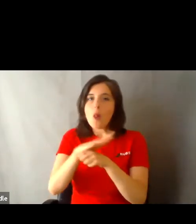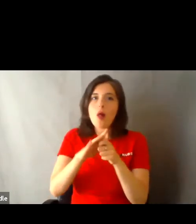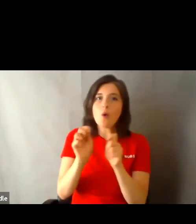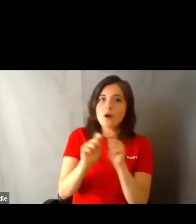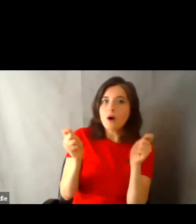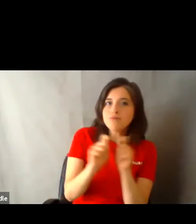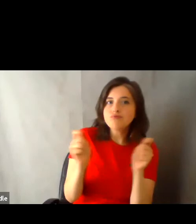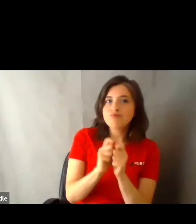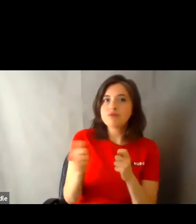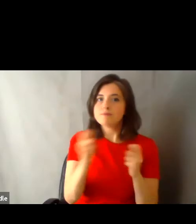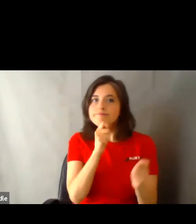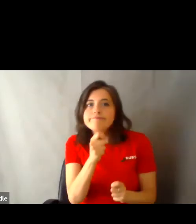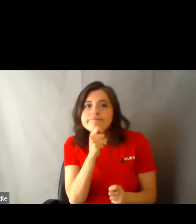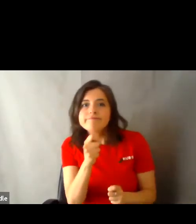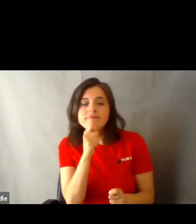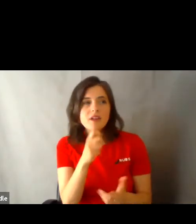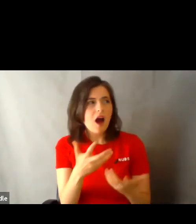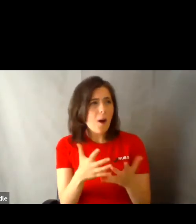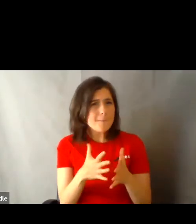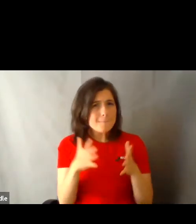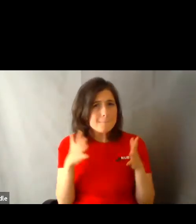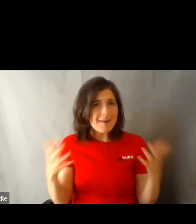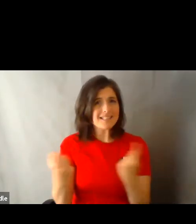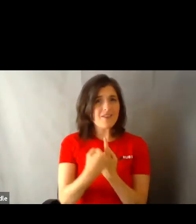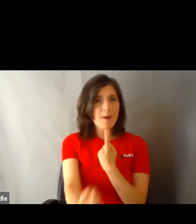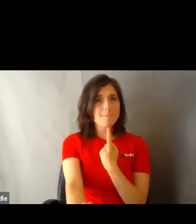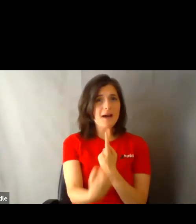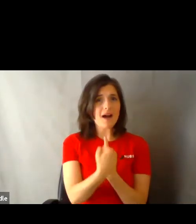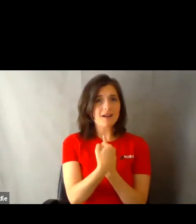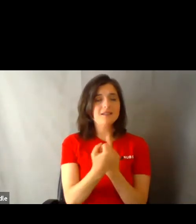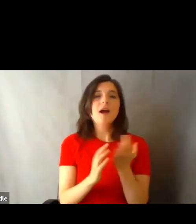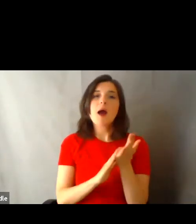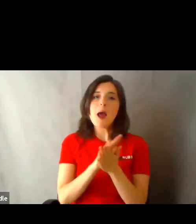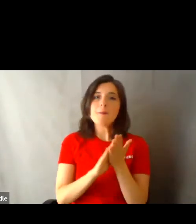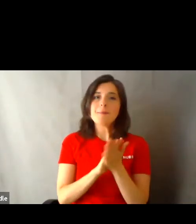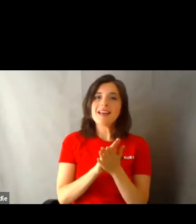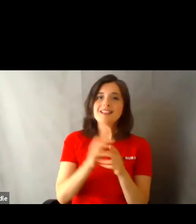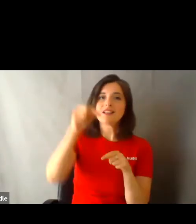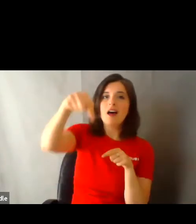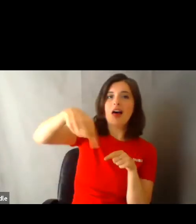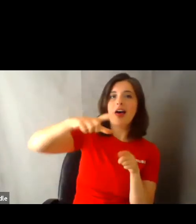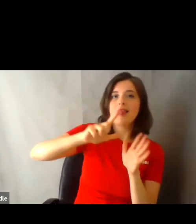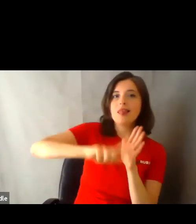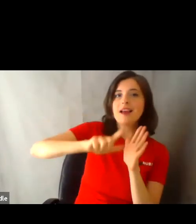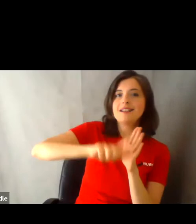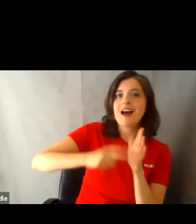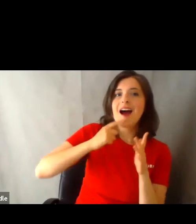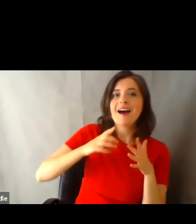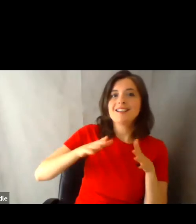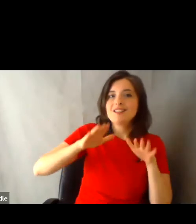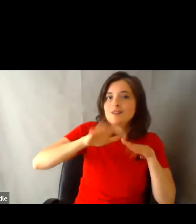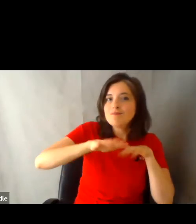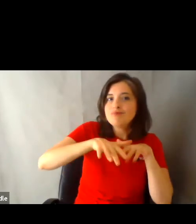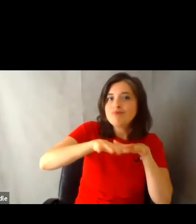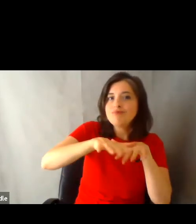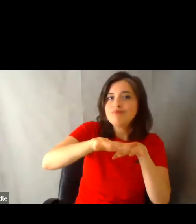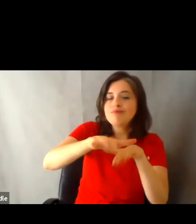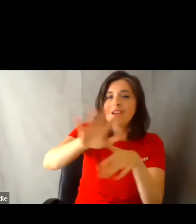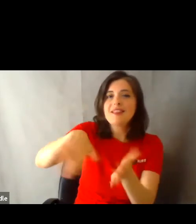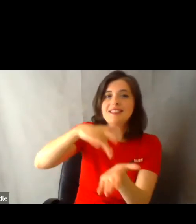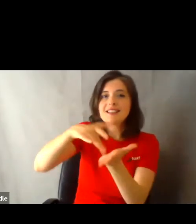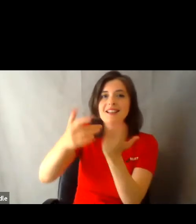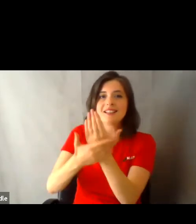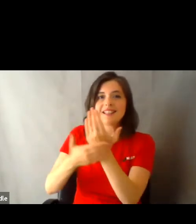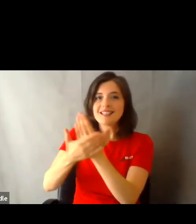it made a huge impact, which meant that when we had our demonstration and rally in the centre of town on a